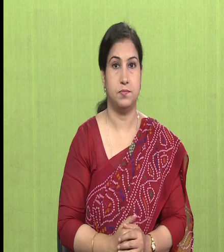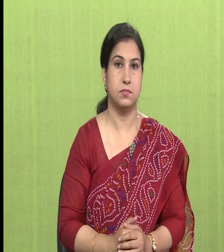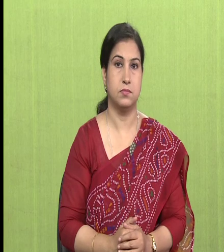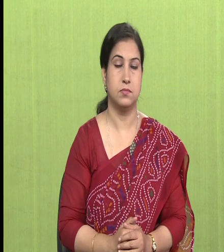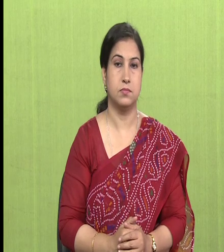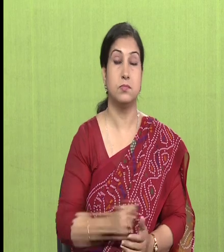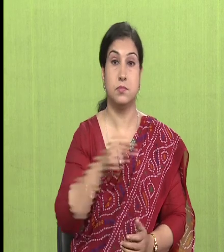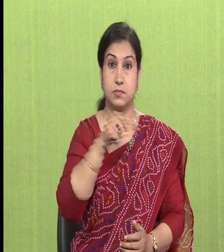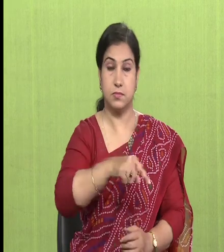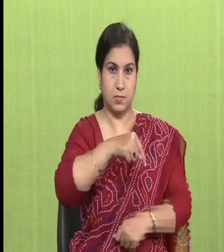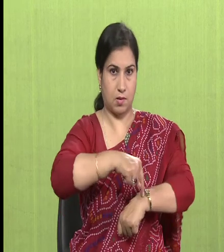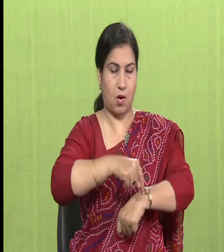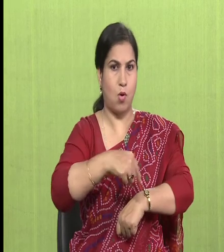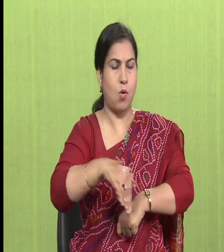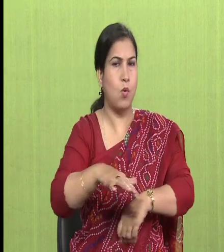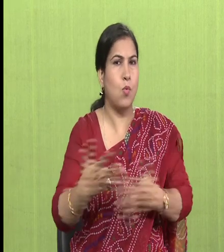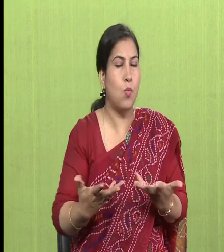It is time now for today's question.